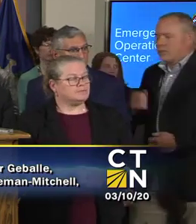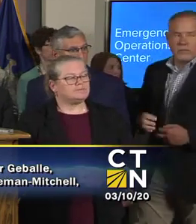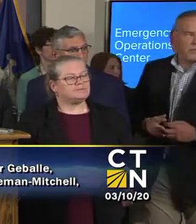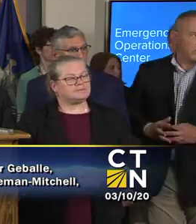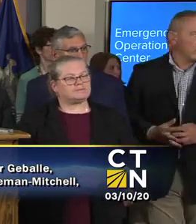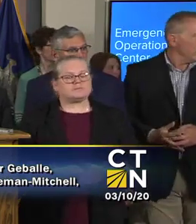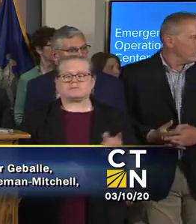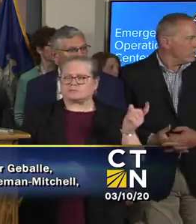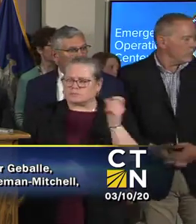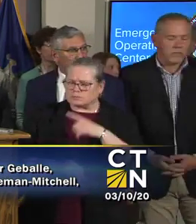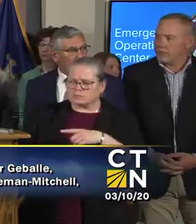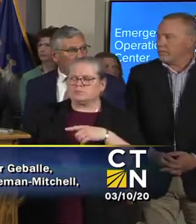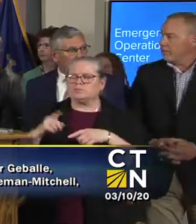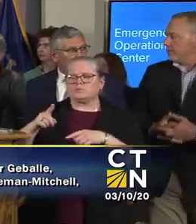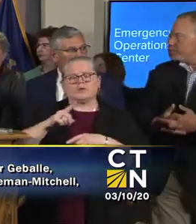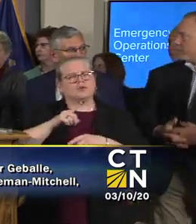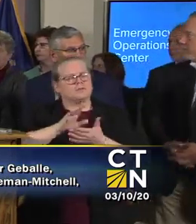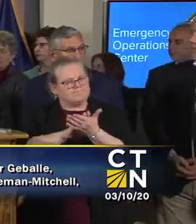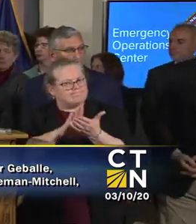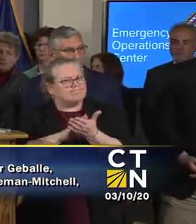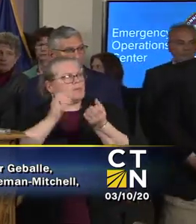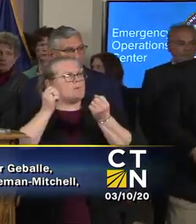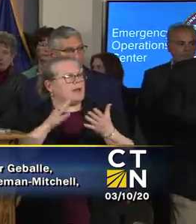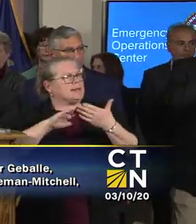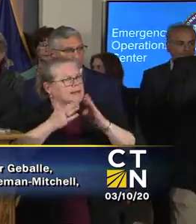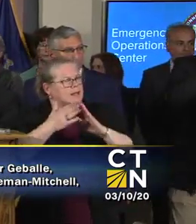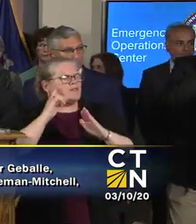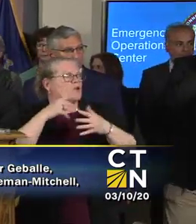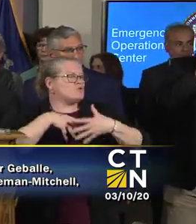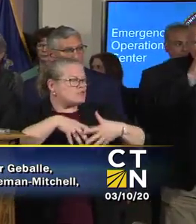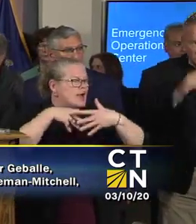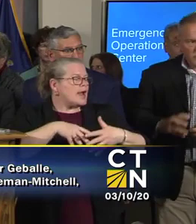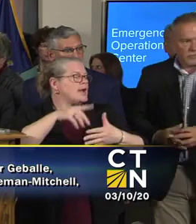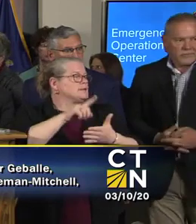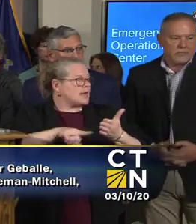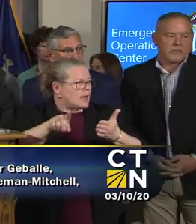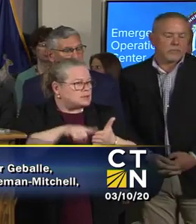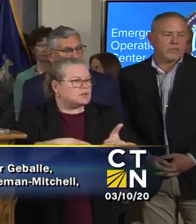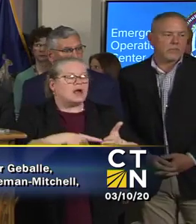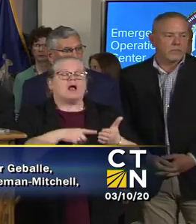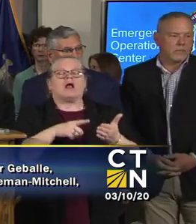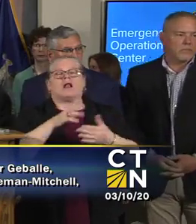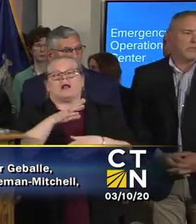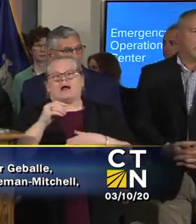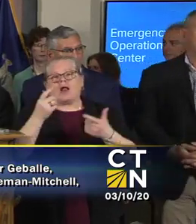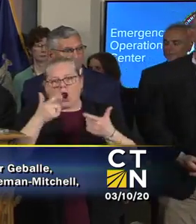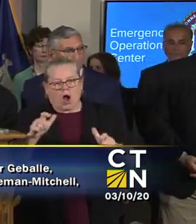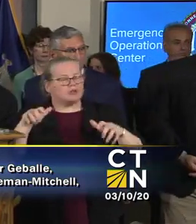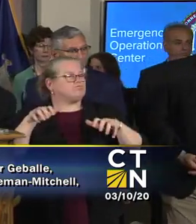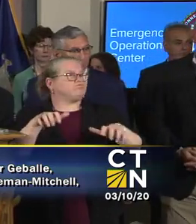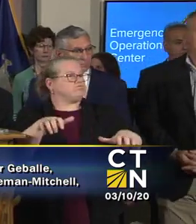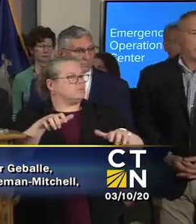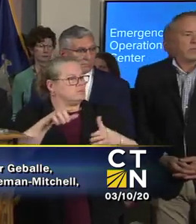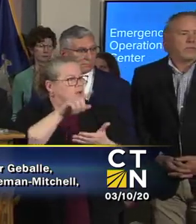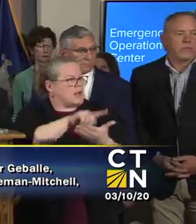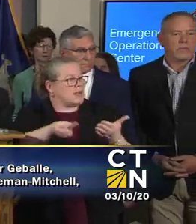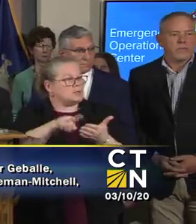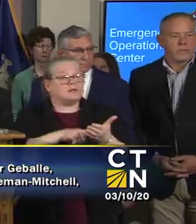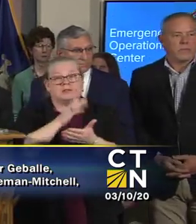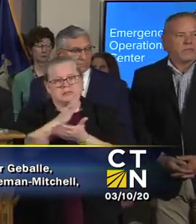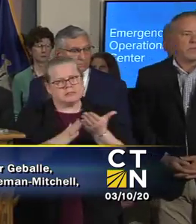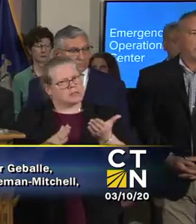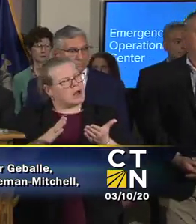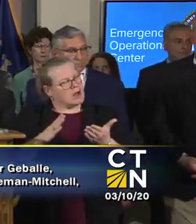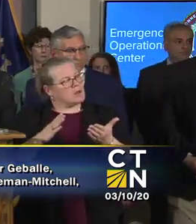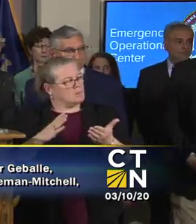of municipalities for canceling parades and other large gatherings, and some are critical of the fact that UConn is